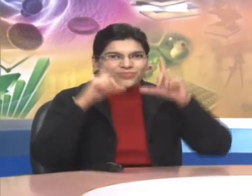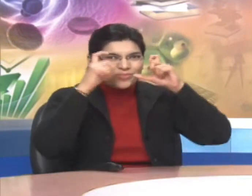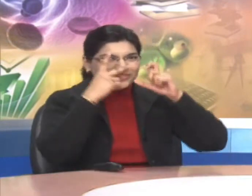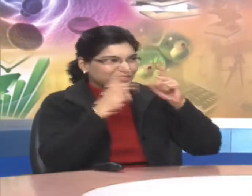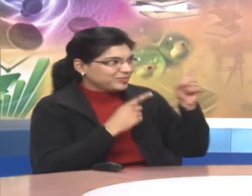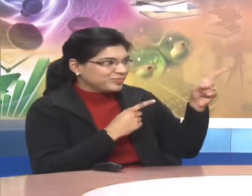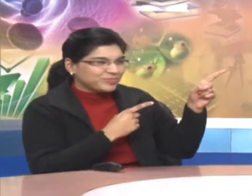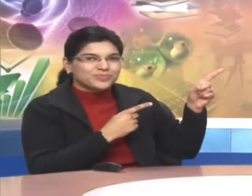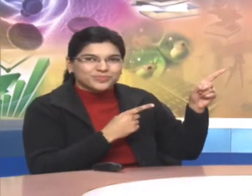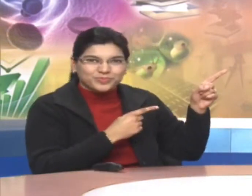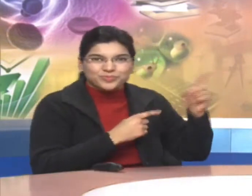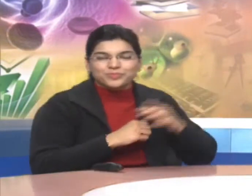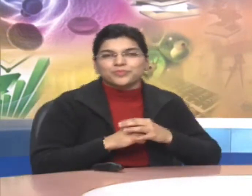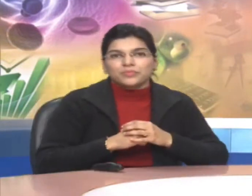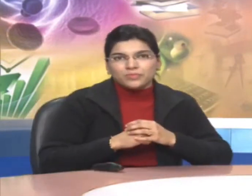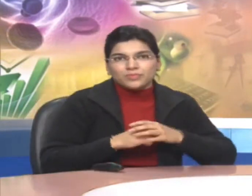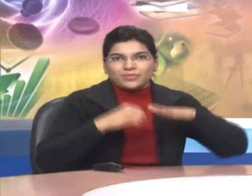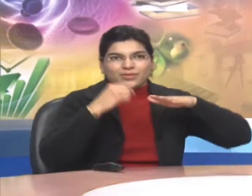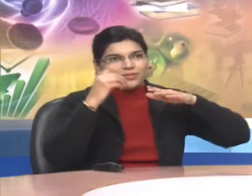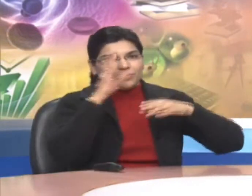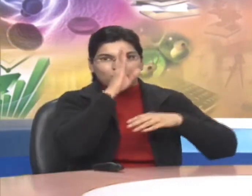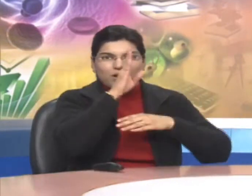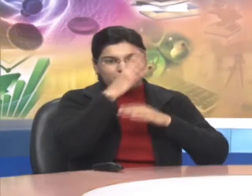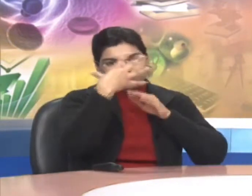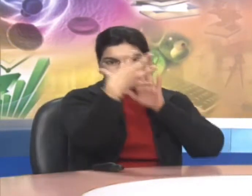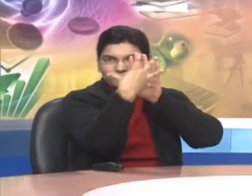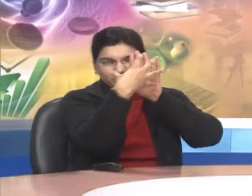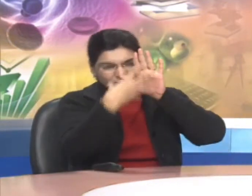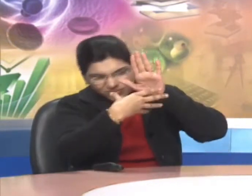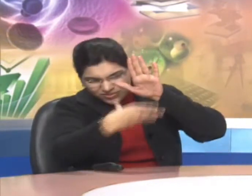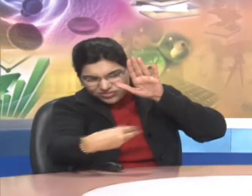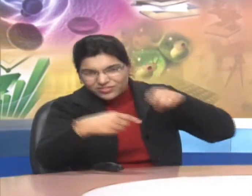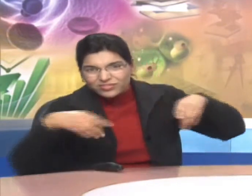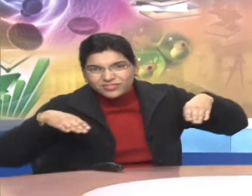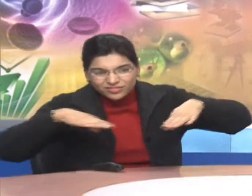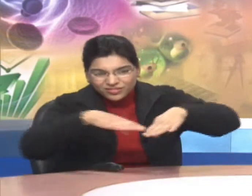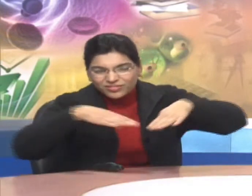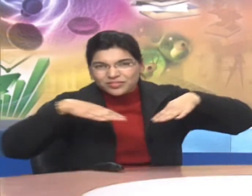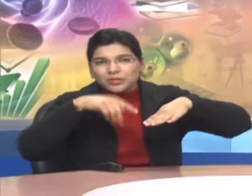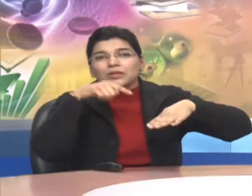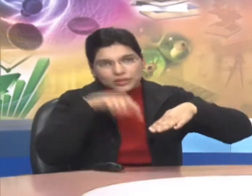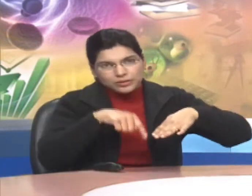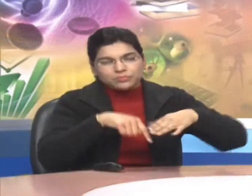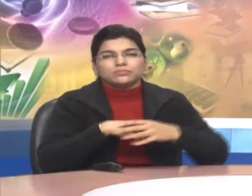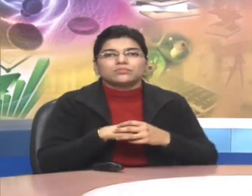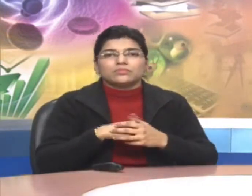He received the surprise of his life.